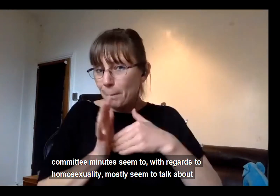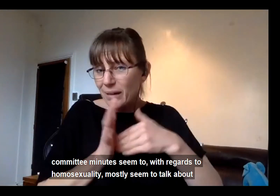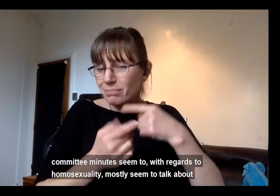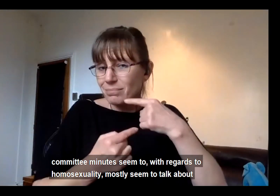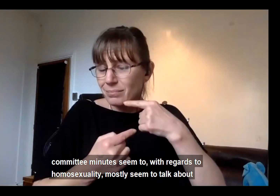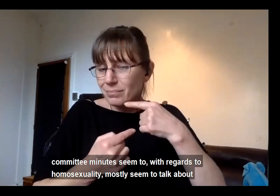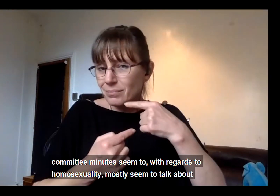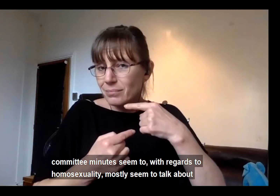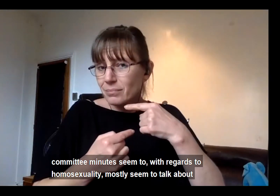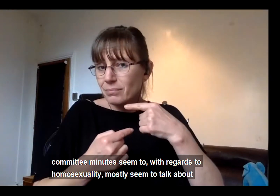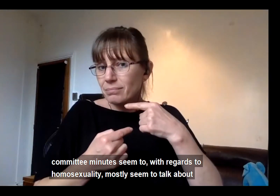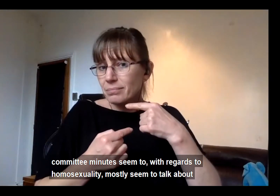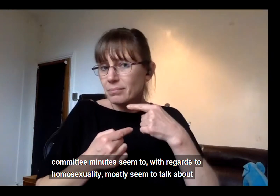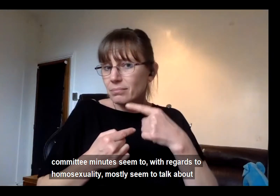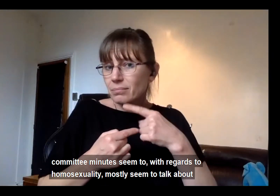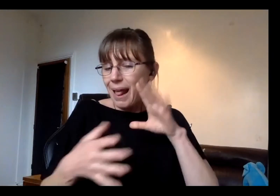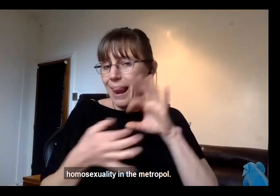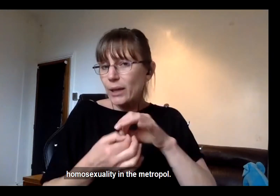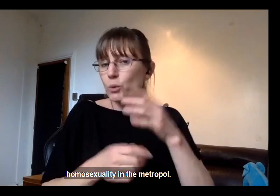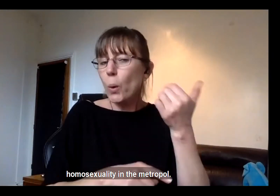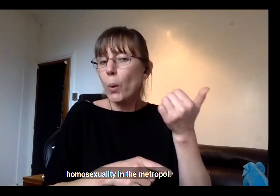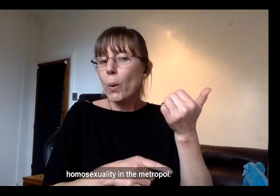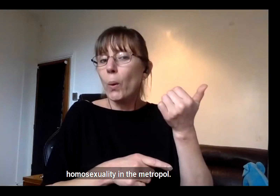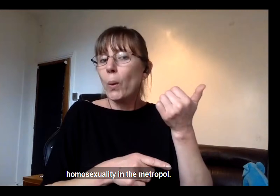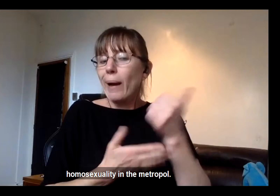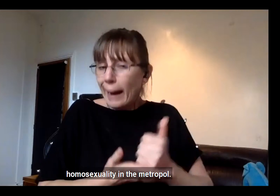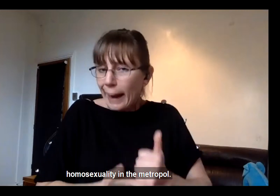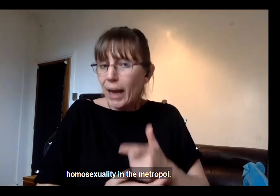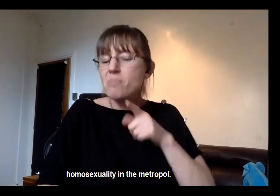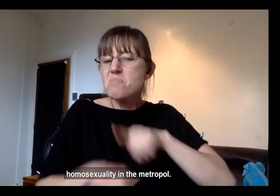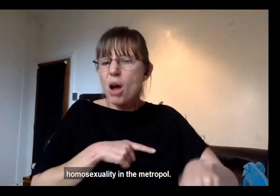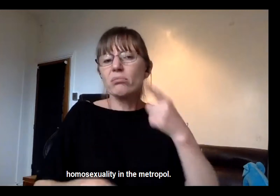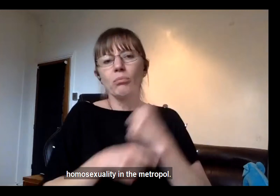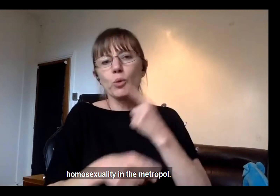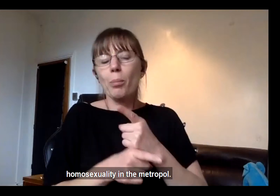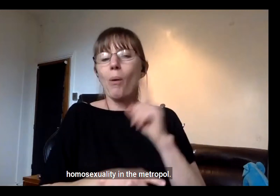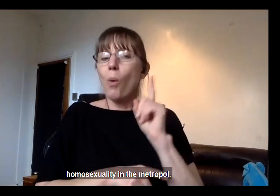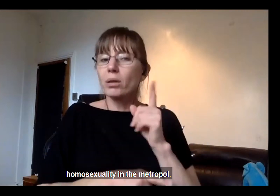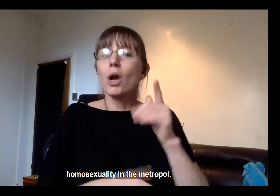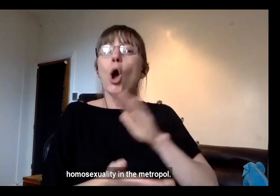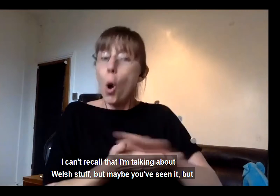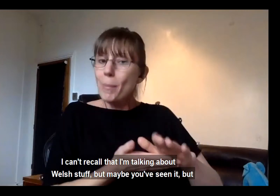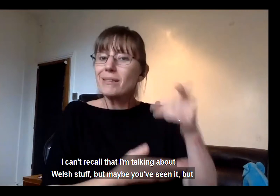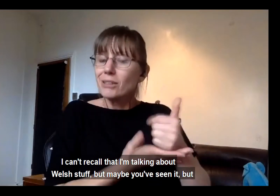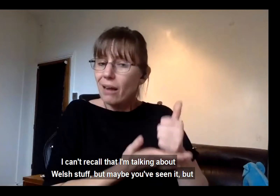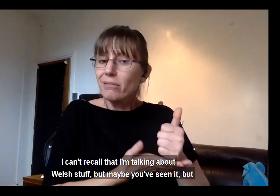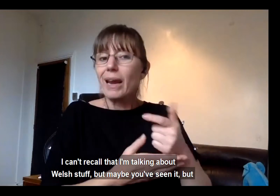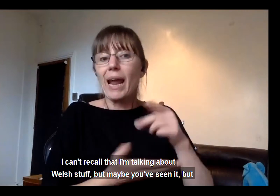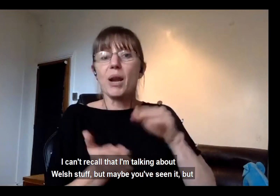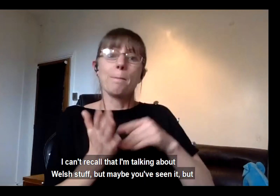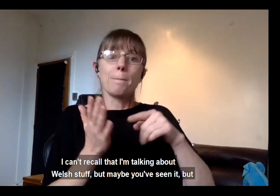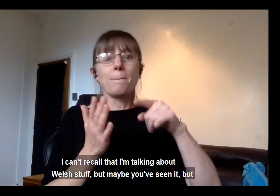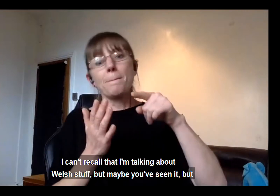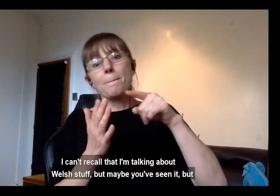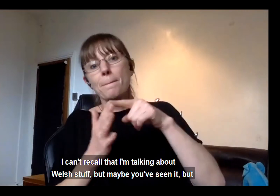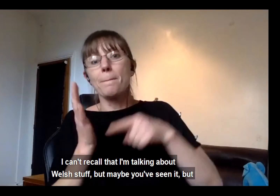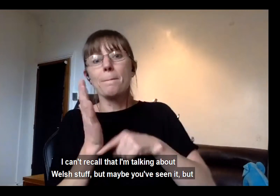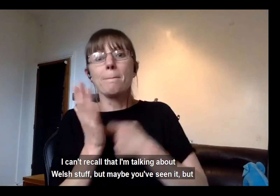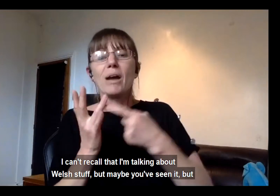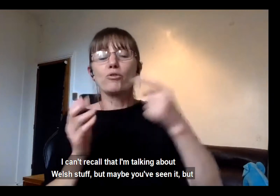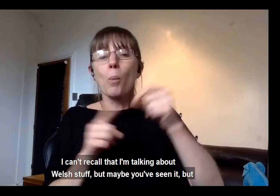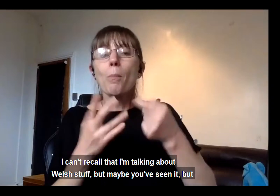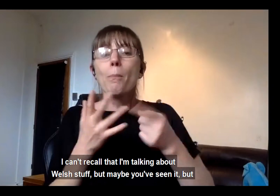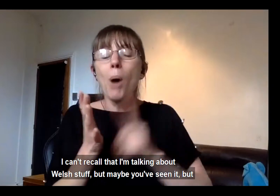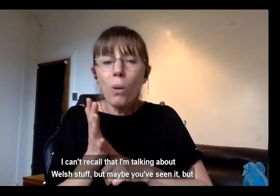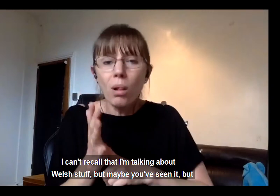to, with regards to homosexuality, mostly seem to talk about homosexuality in the metropole.